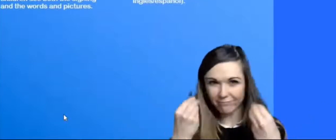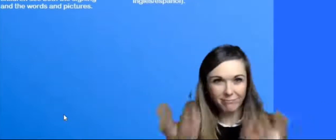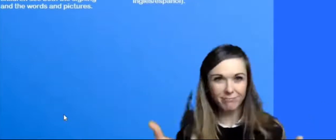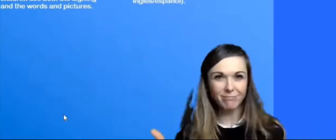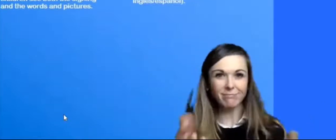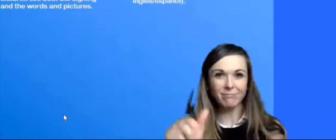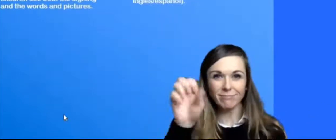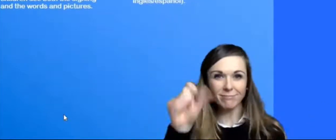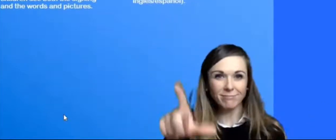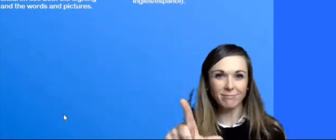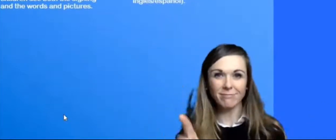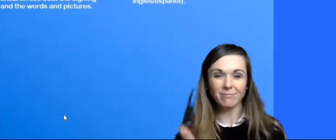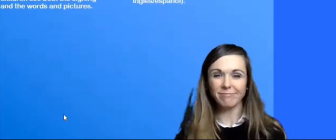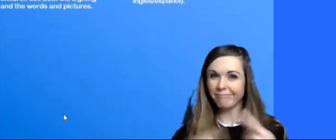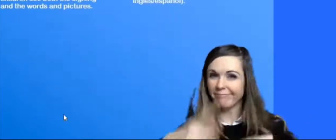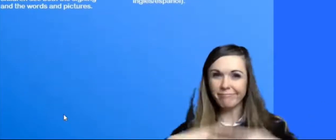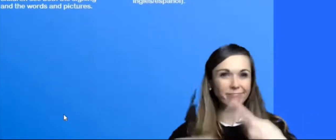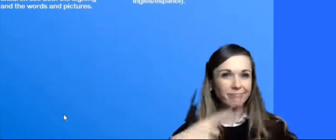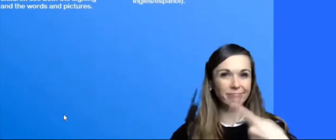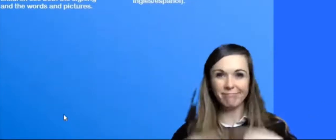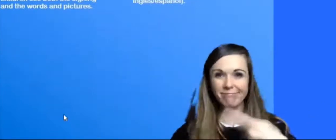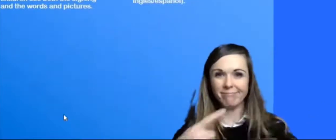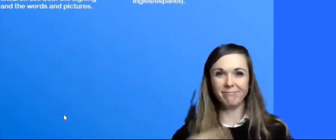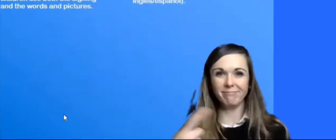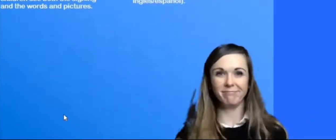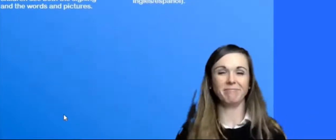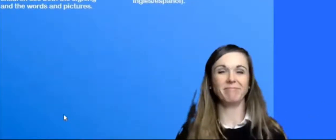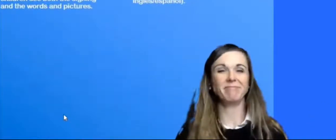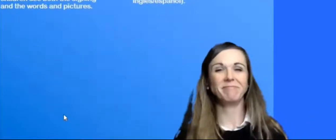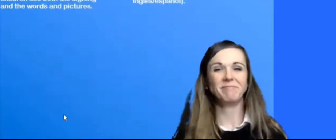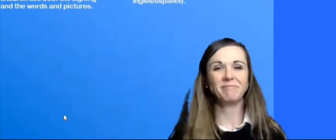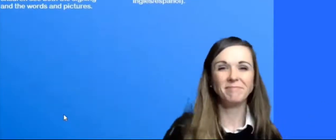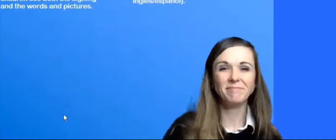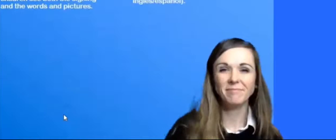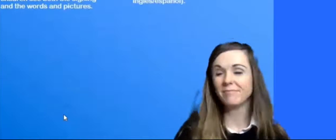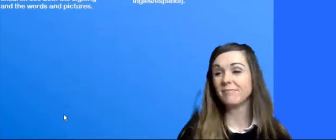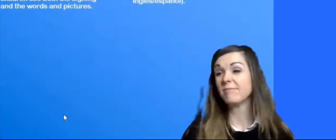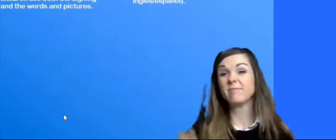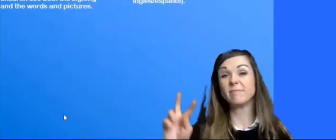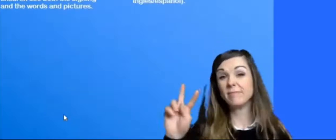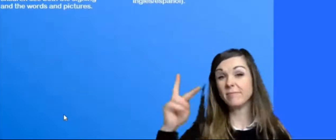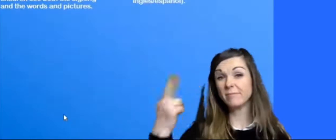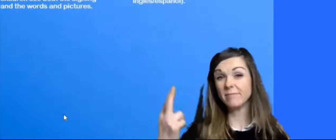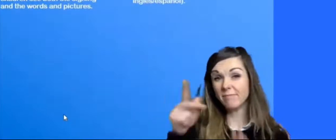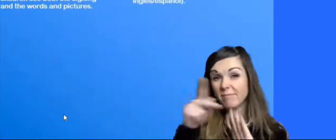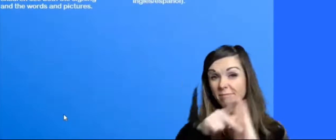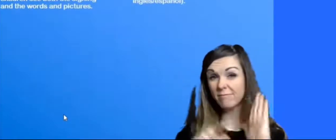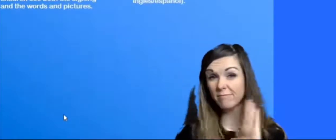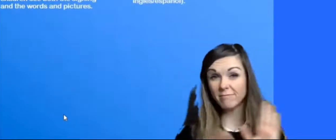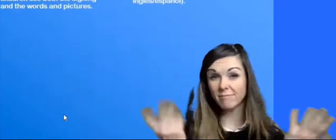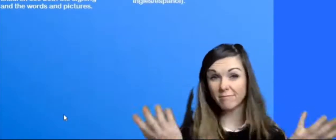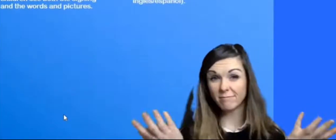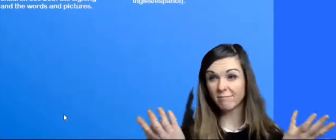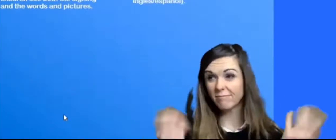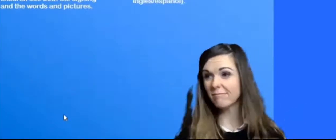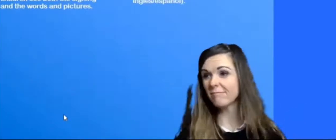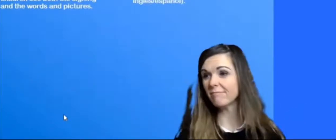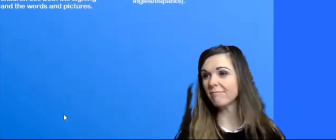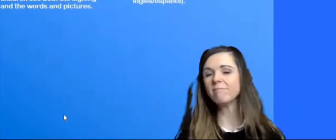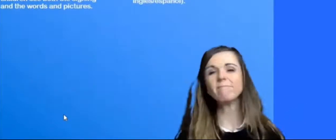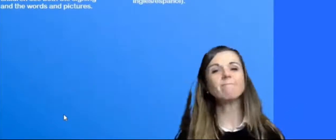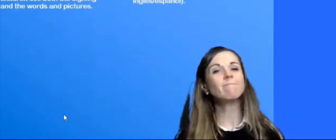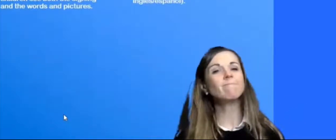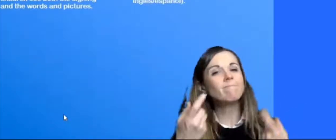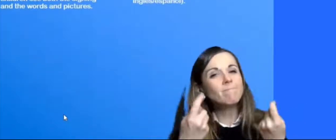access, we need to use a visual language and provide that using ASL and all signs that we can.